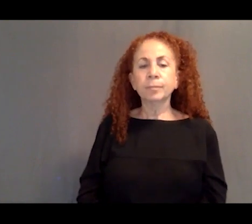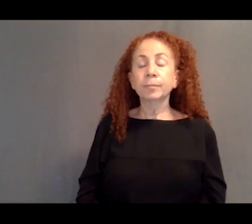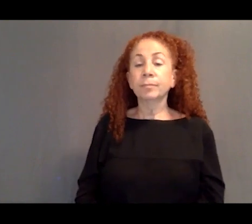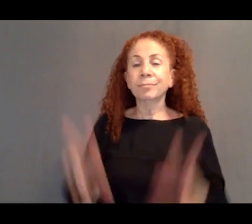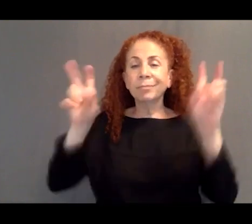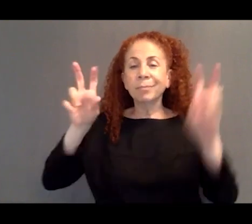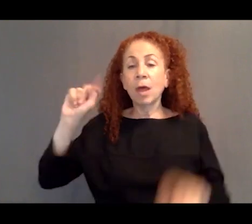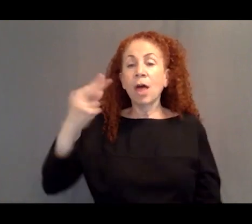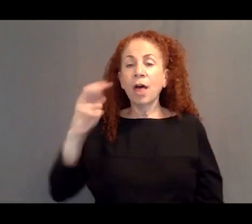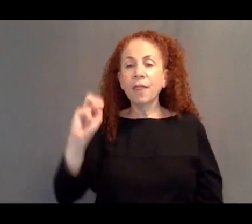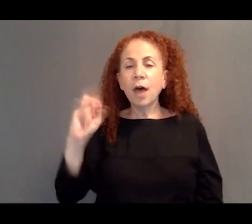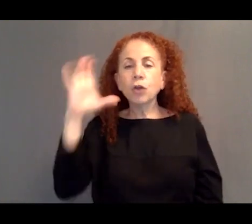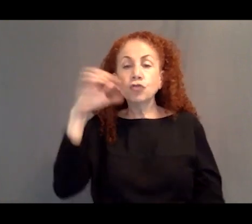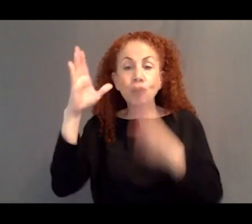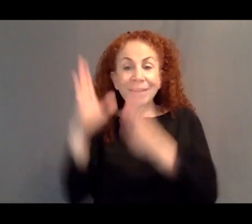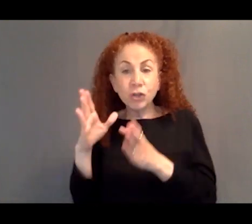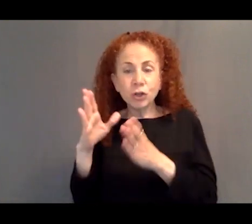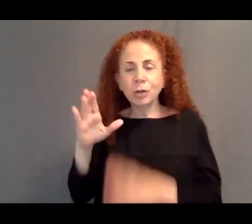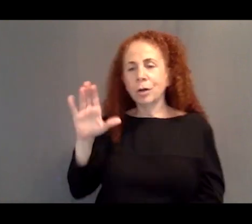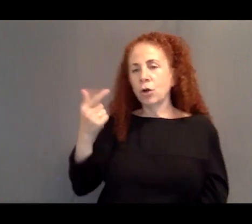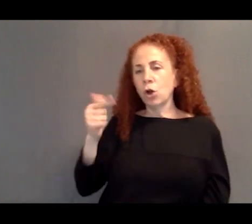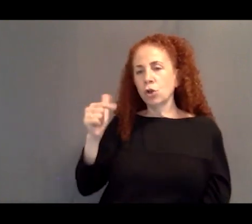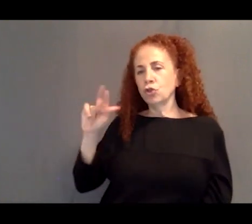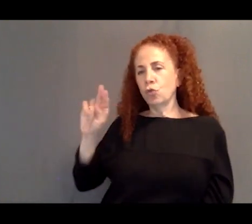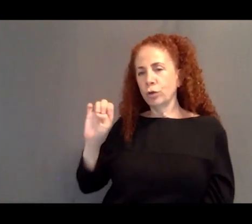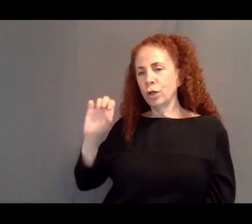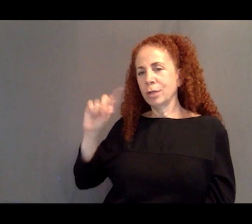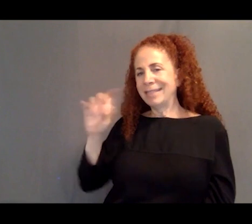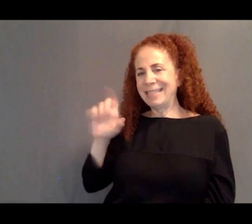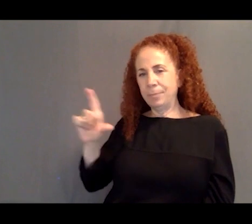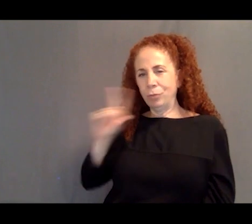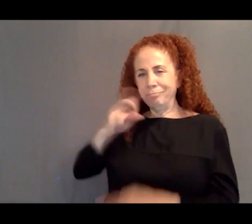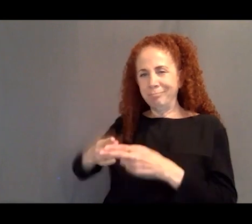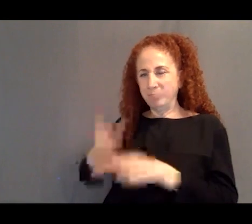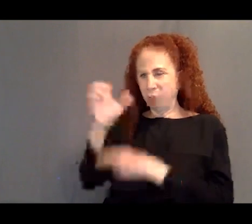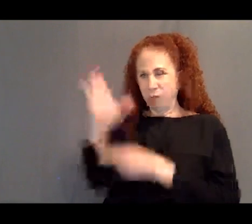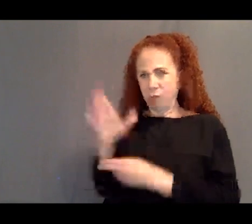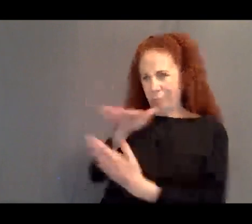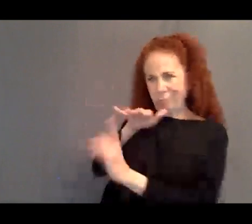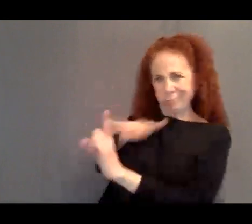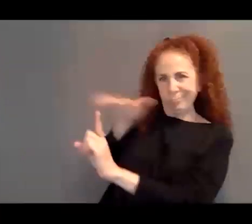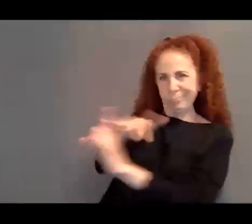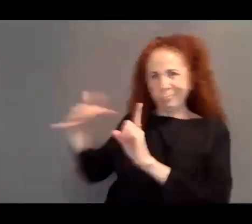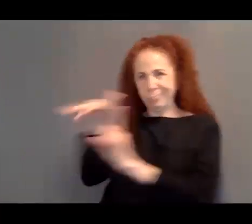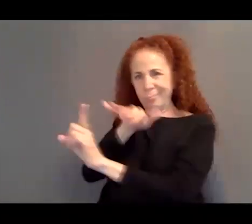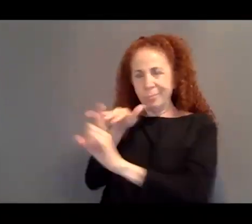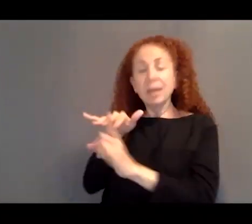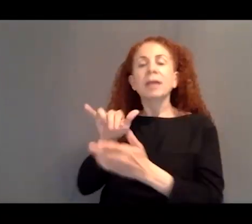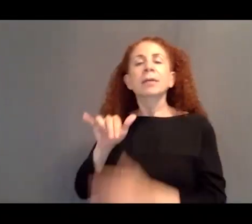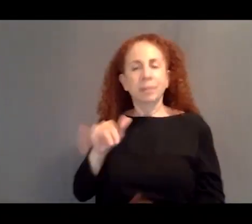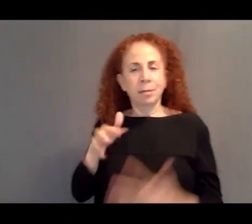stranger, as George Simmel would say, assessments of American assimilation as